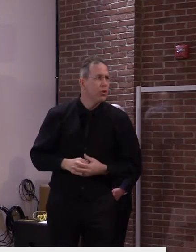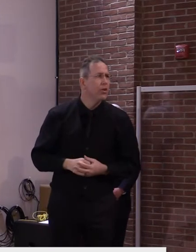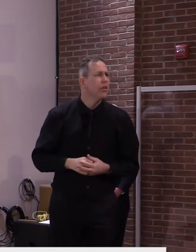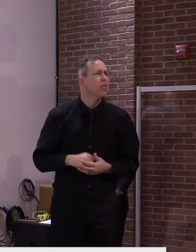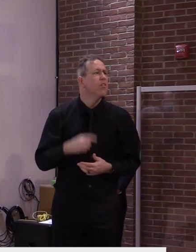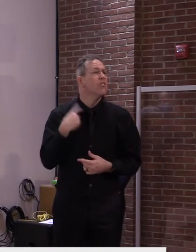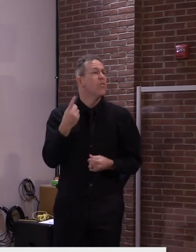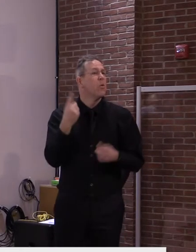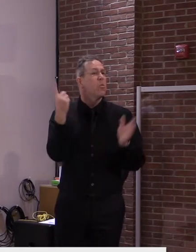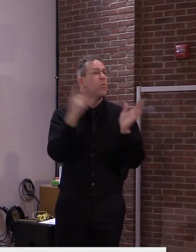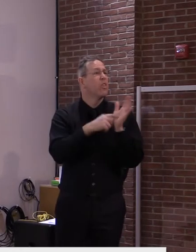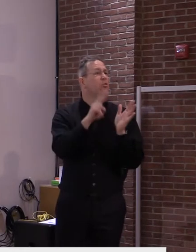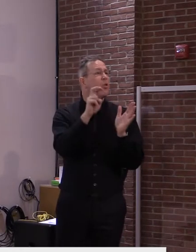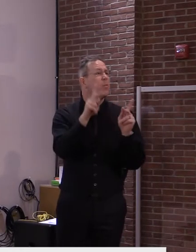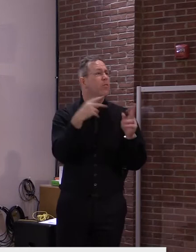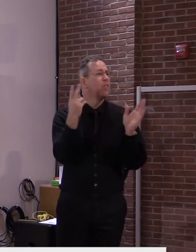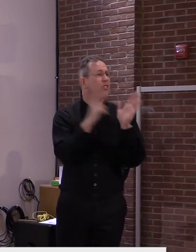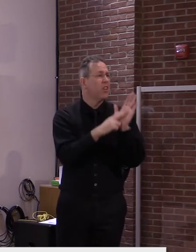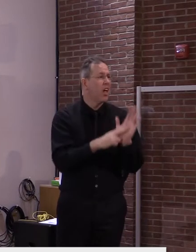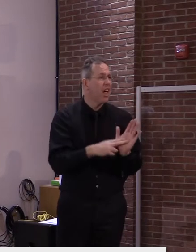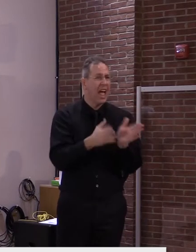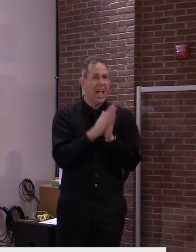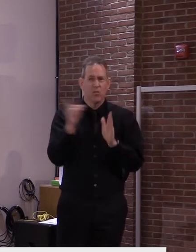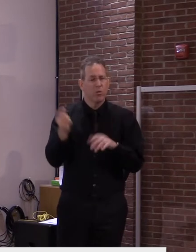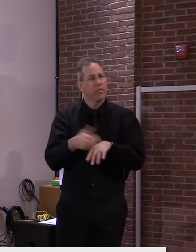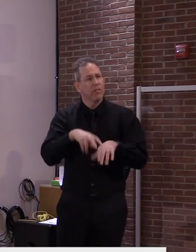asking you to leave the Republican Party.